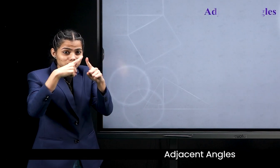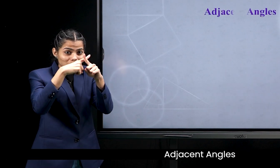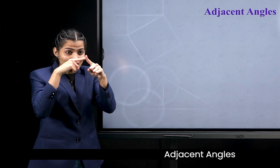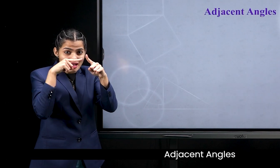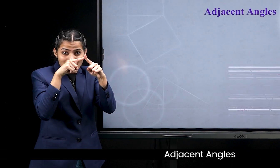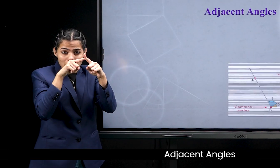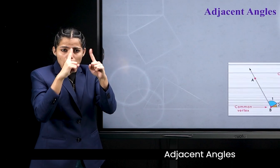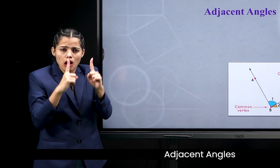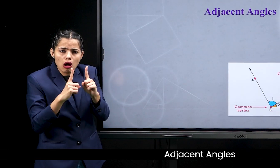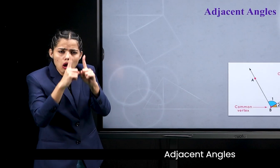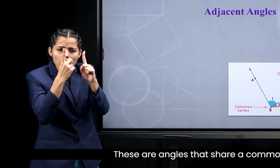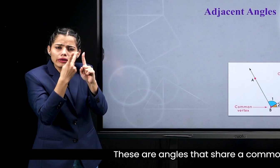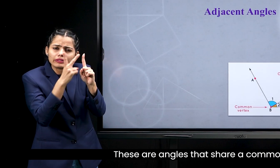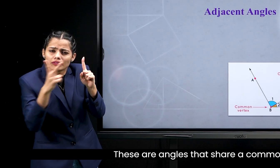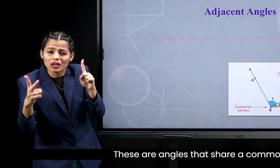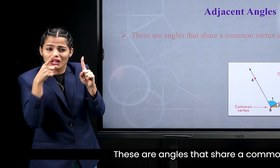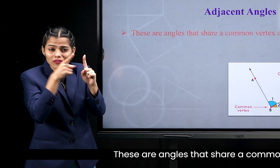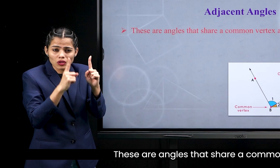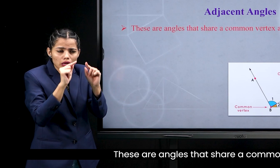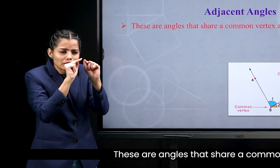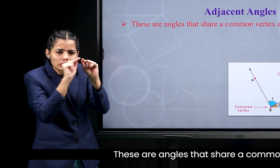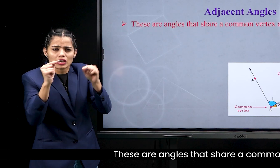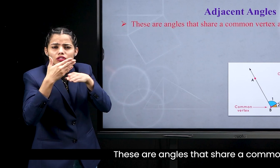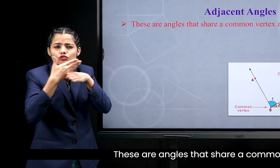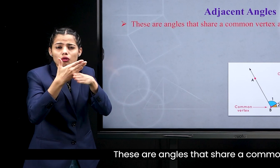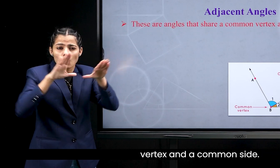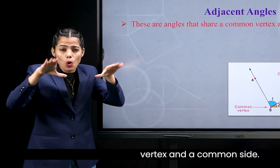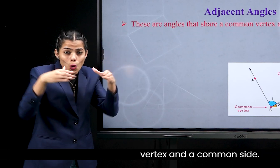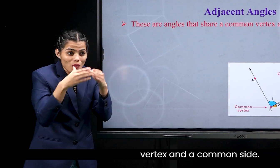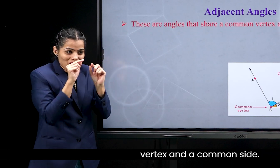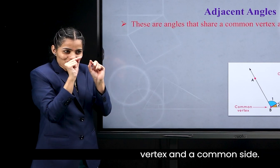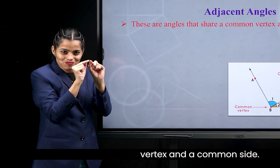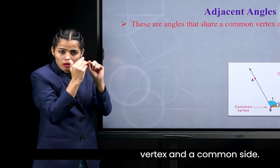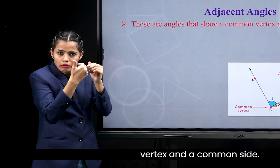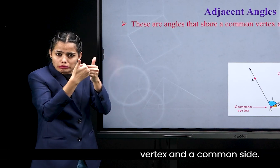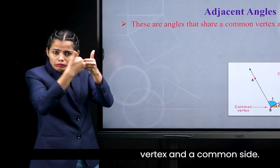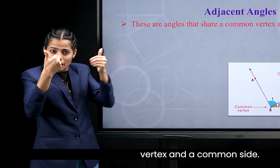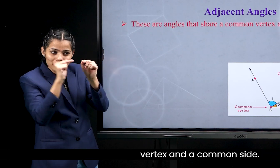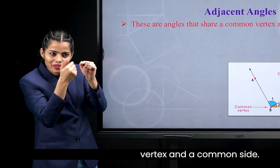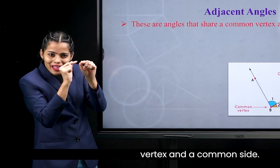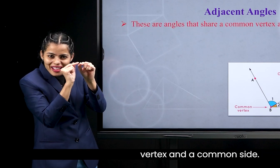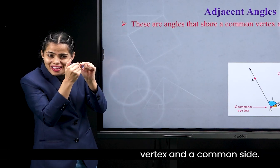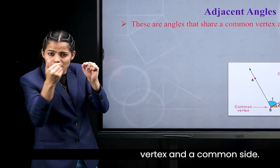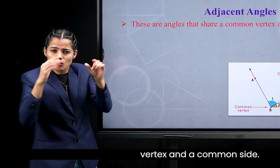Adjacent angles. These are angles that share a common vertex and a common side.